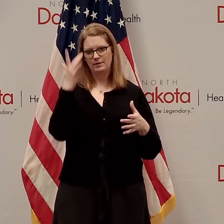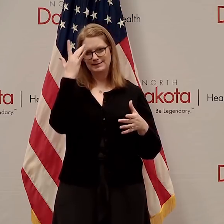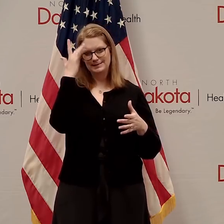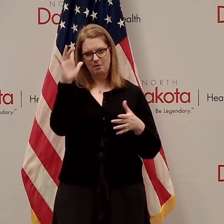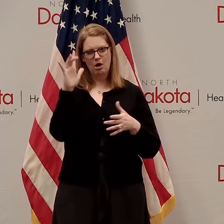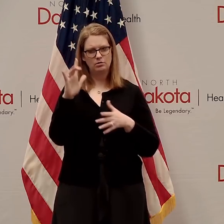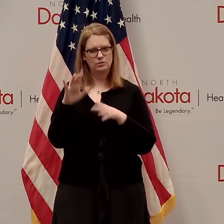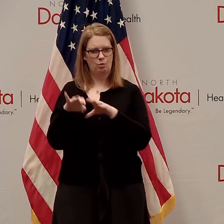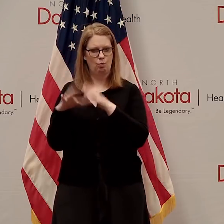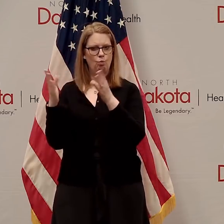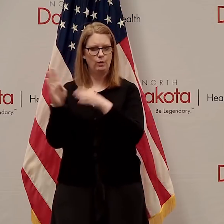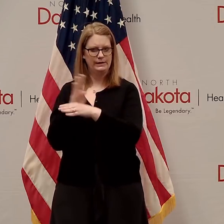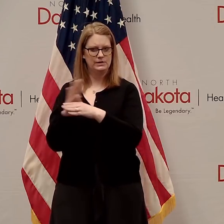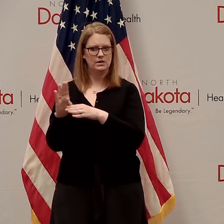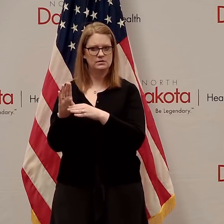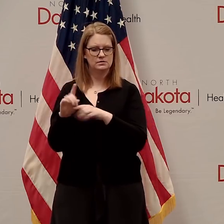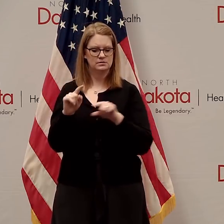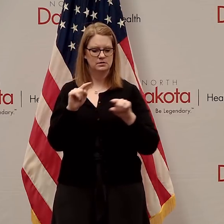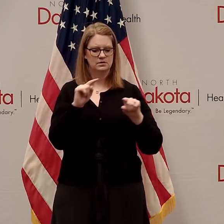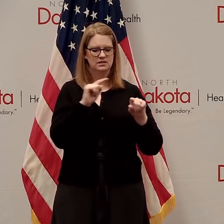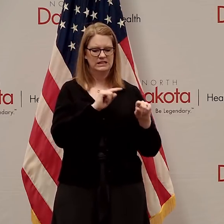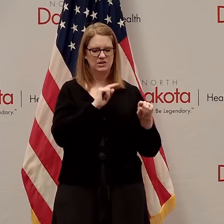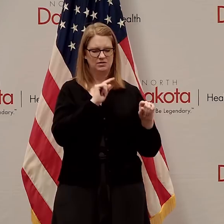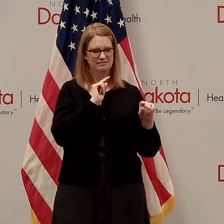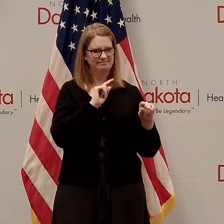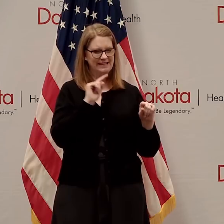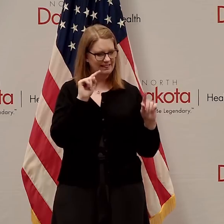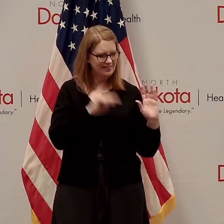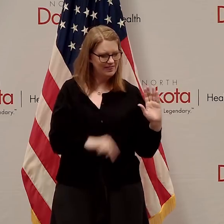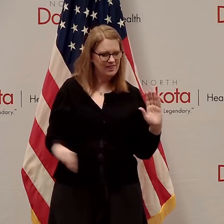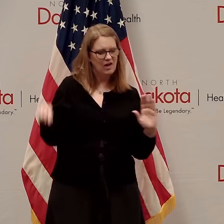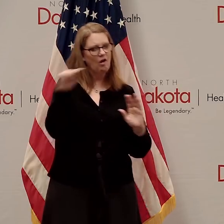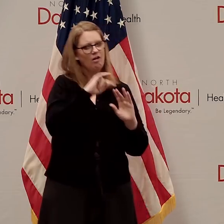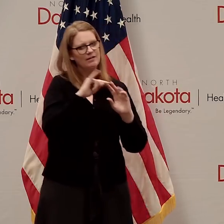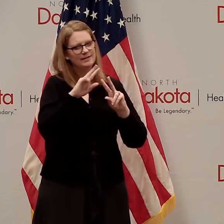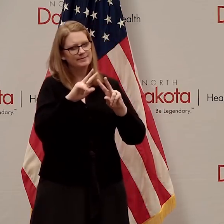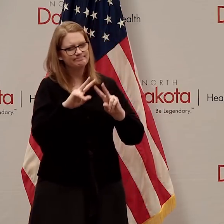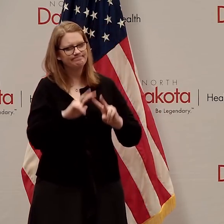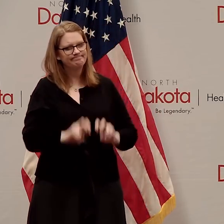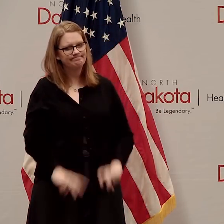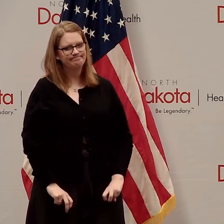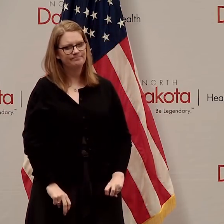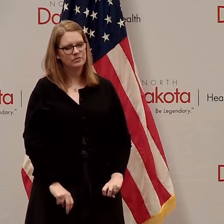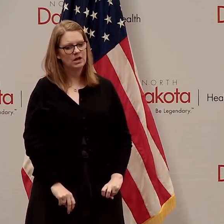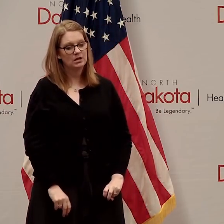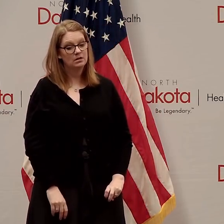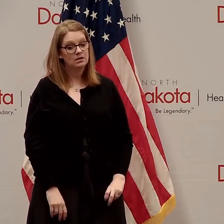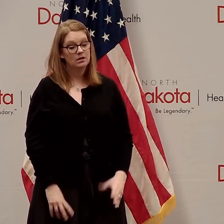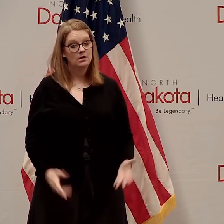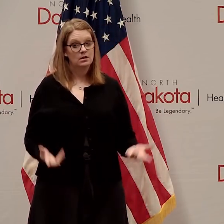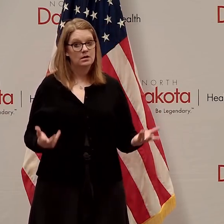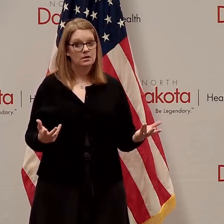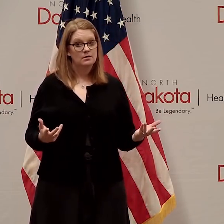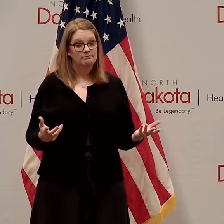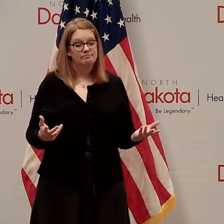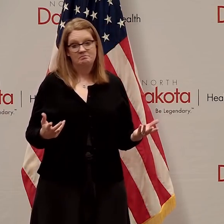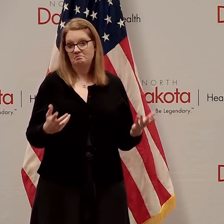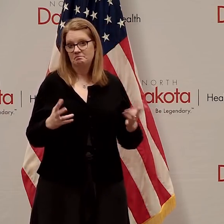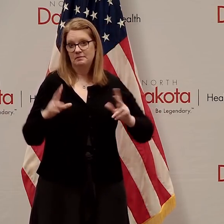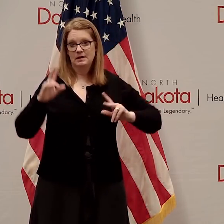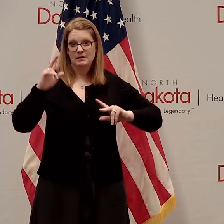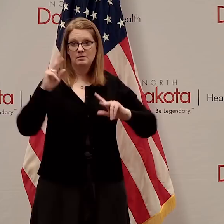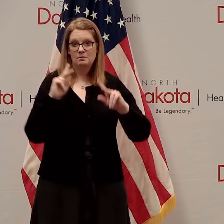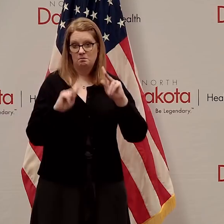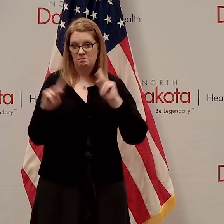teams that are working industry by industry are going to have to take a look at, because as soon as we say that people need to operate under